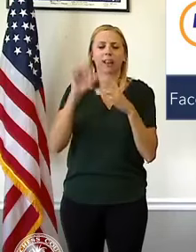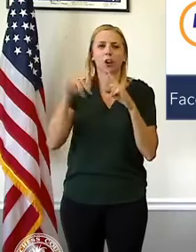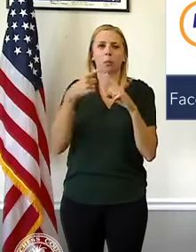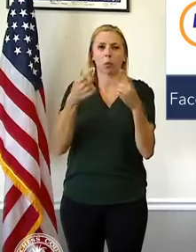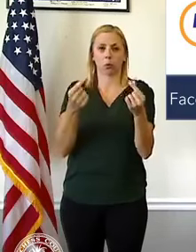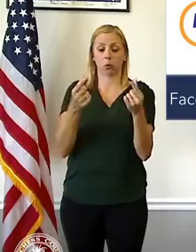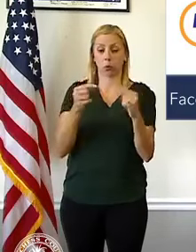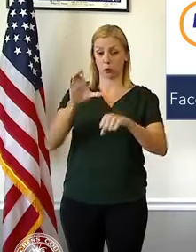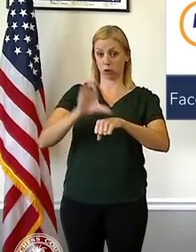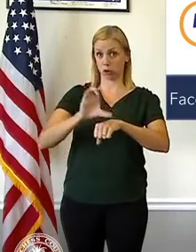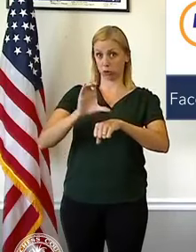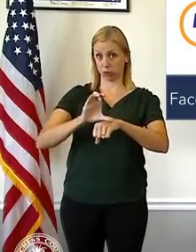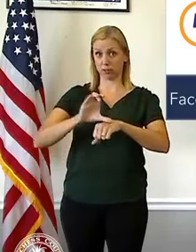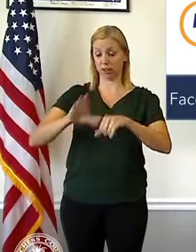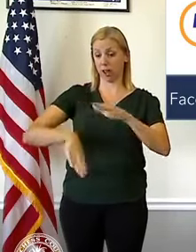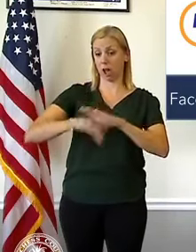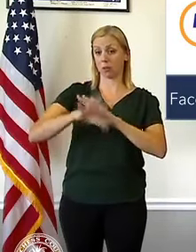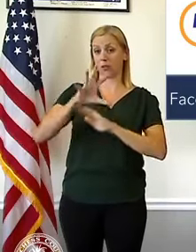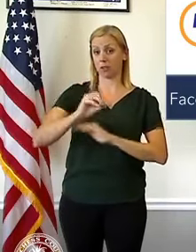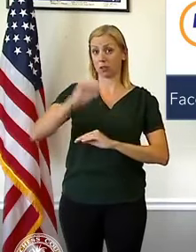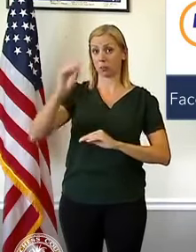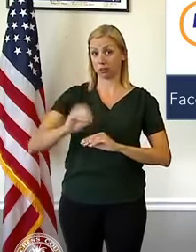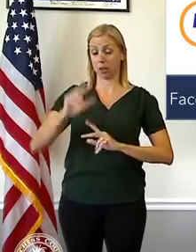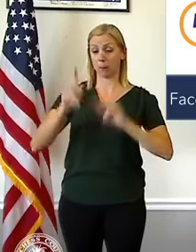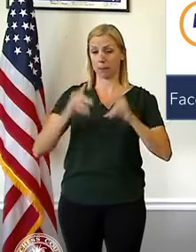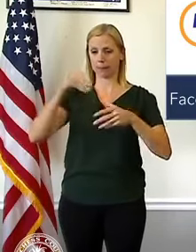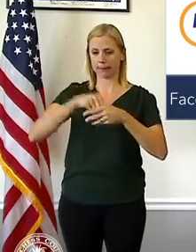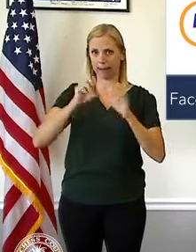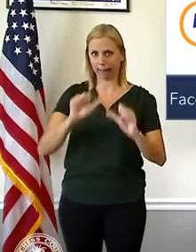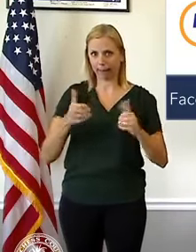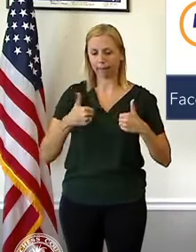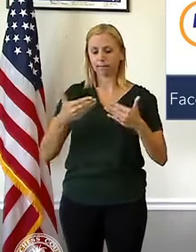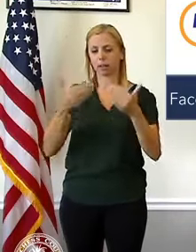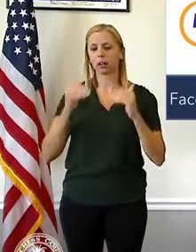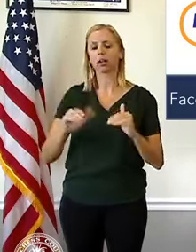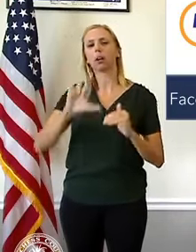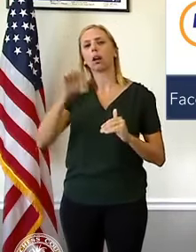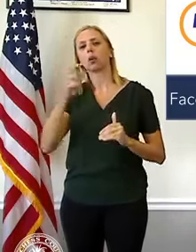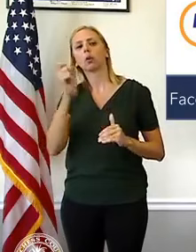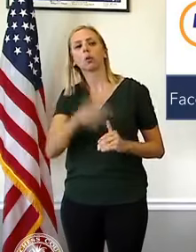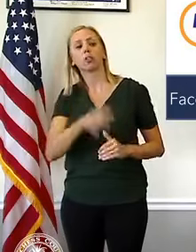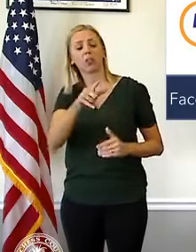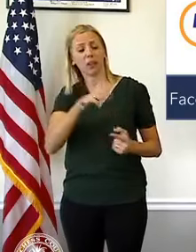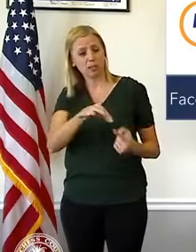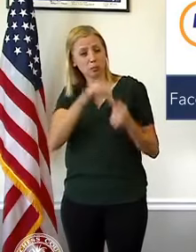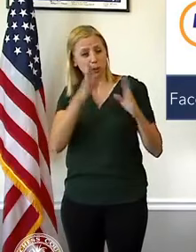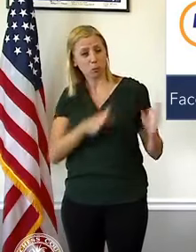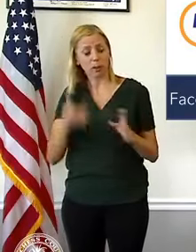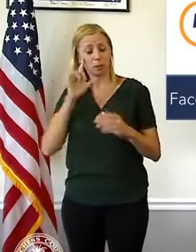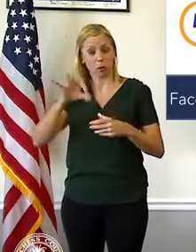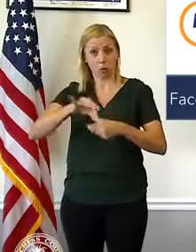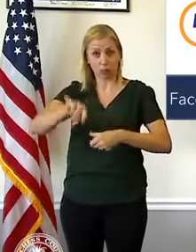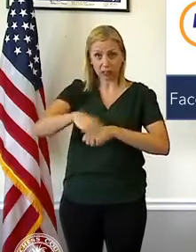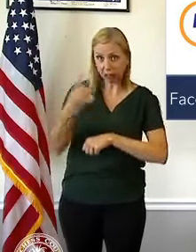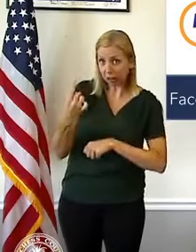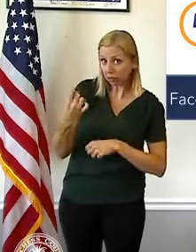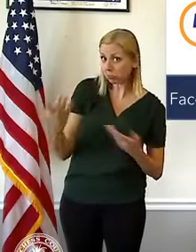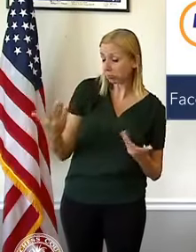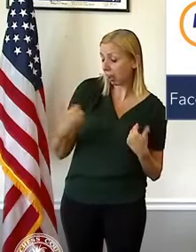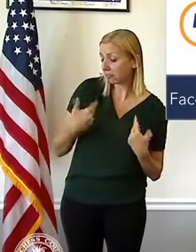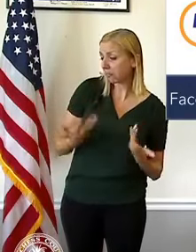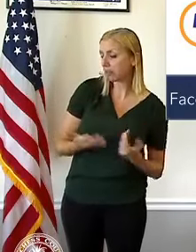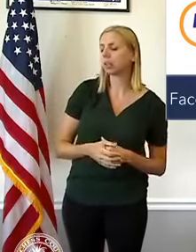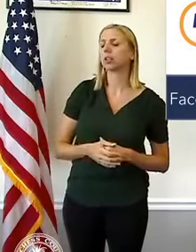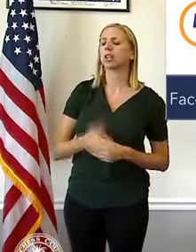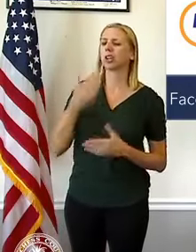at 50% capacity. Richard, are there special plans for Election Day? Good question, and